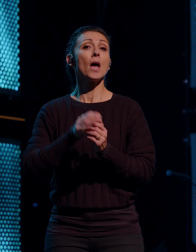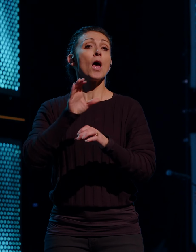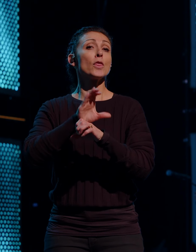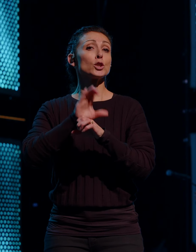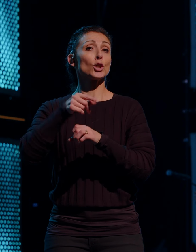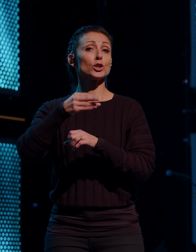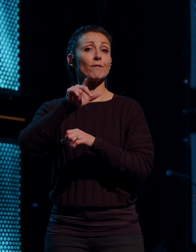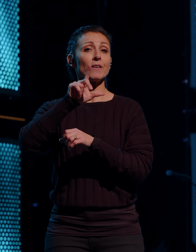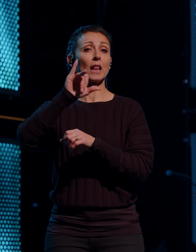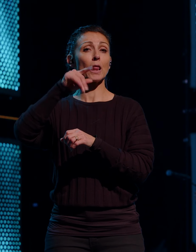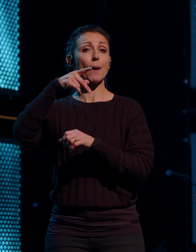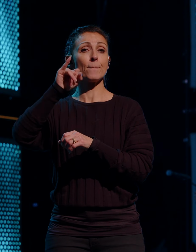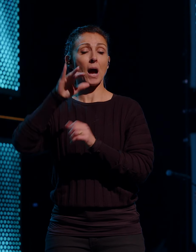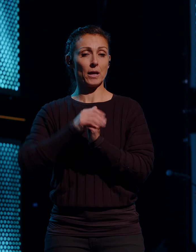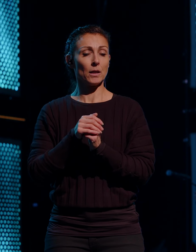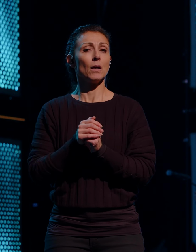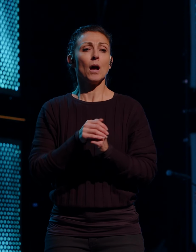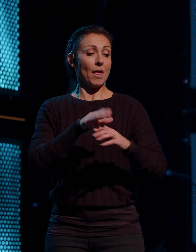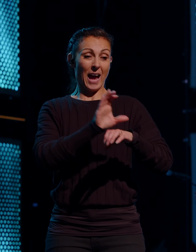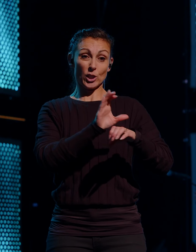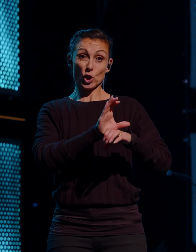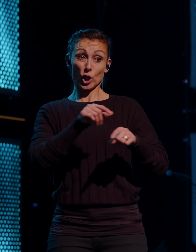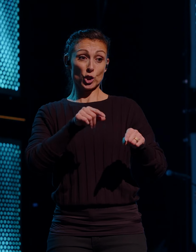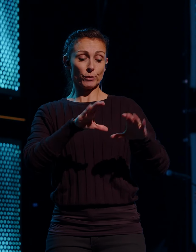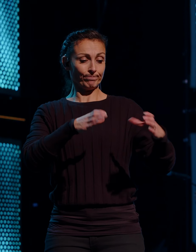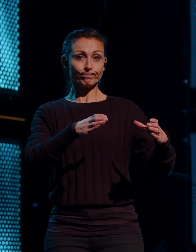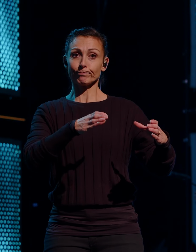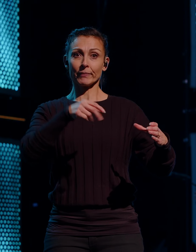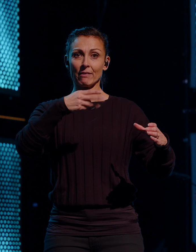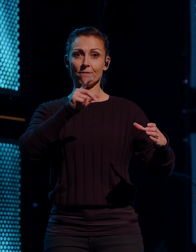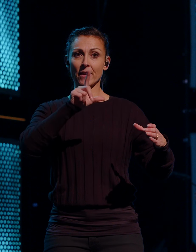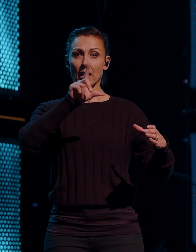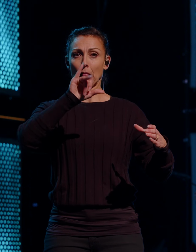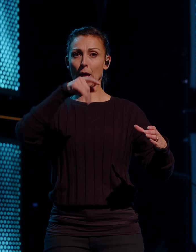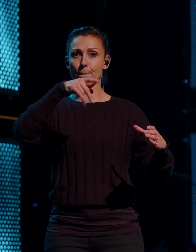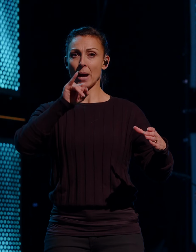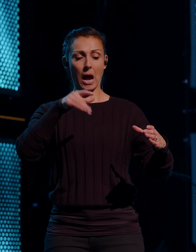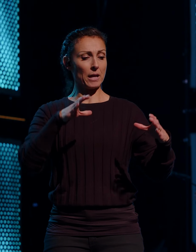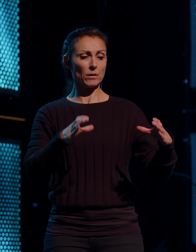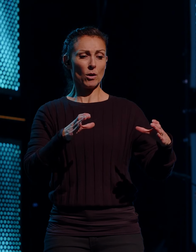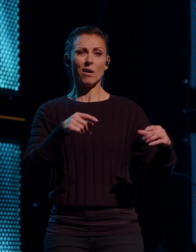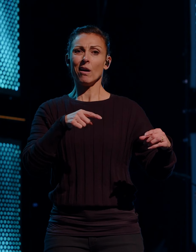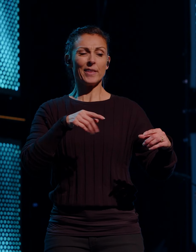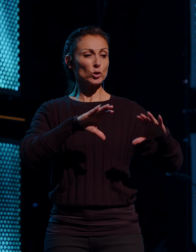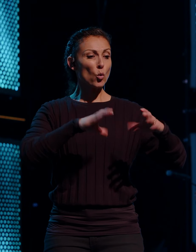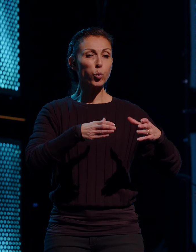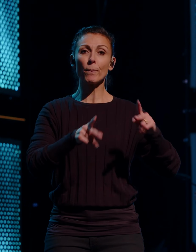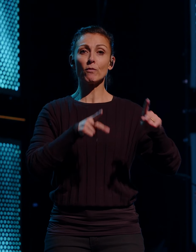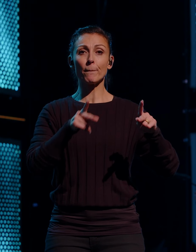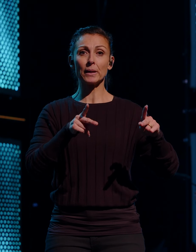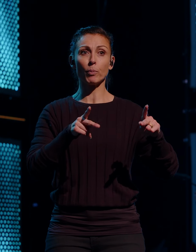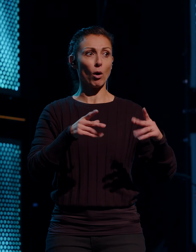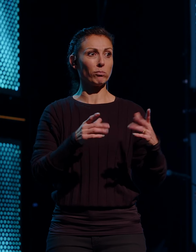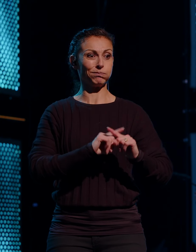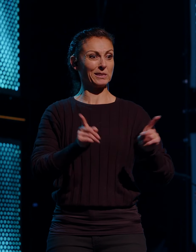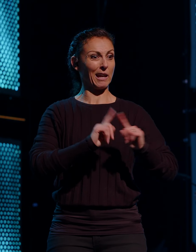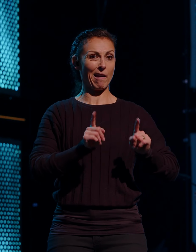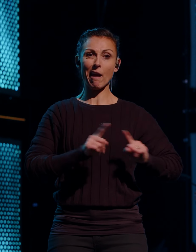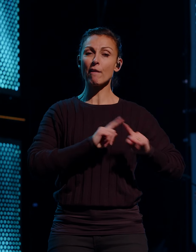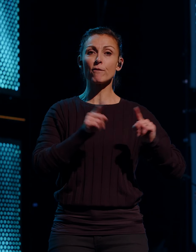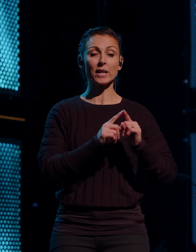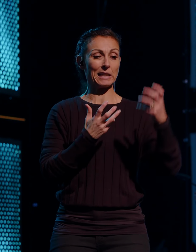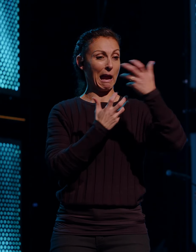unholy, incompatible strangers and makes them family. I mean, how different are all of these people? And every single author that I studied